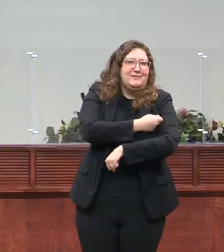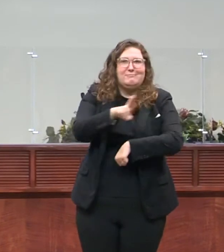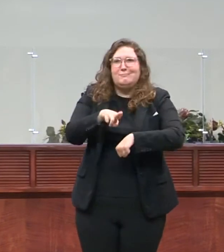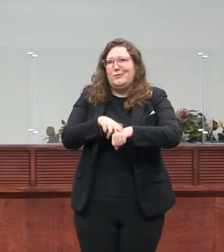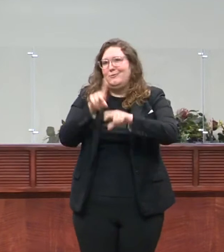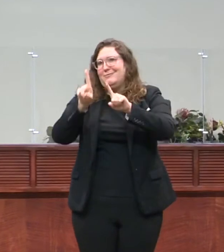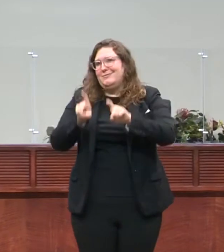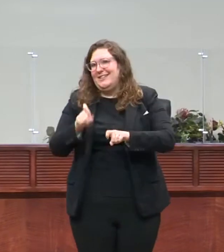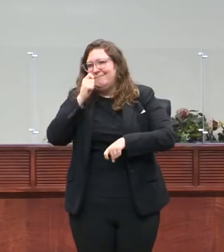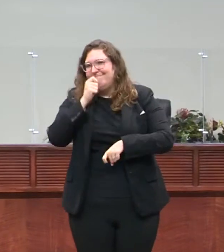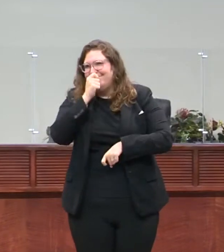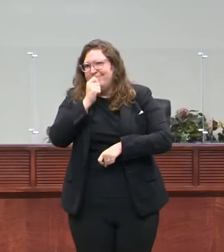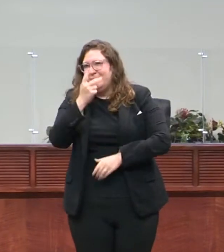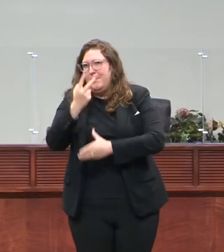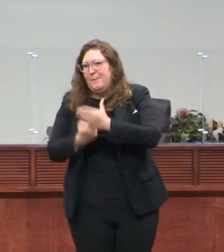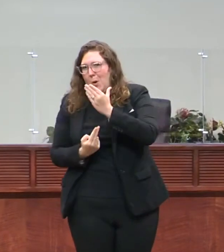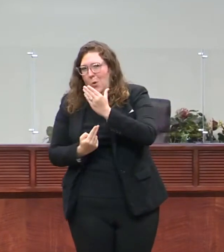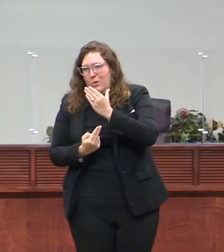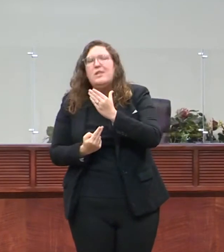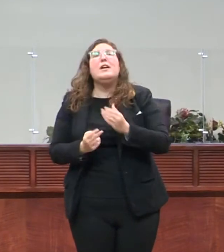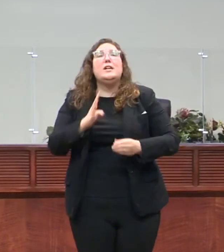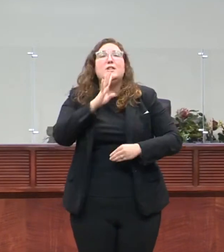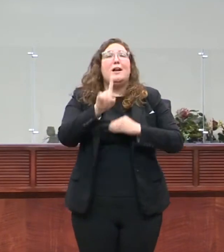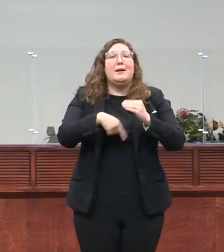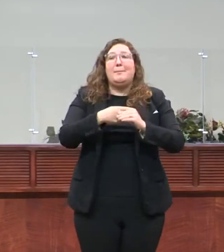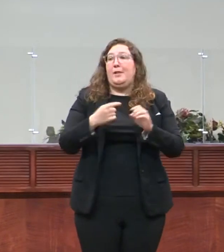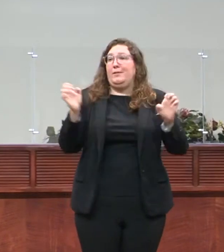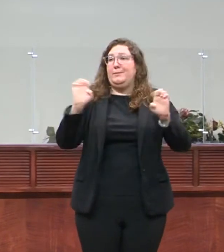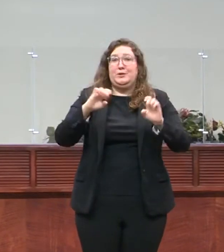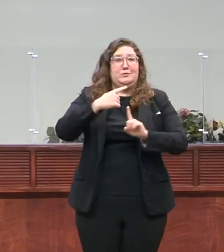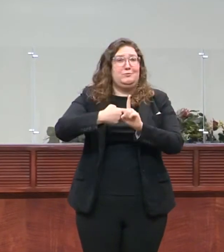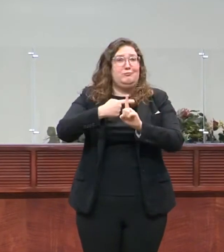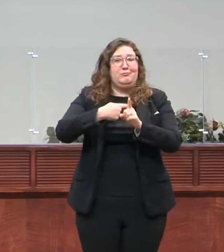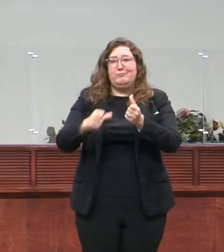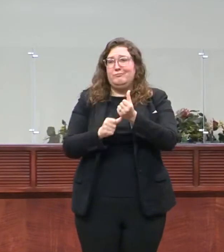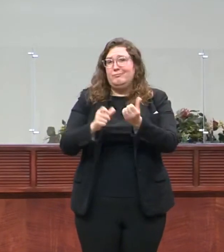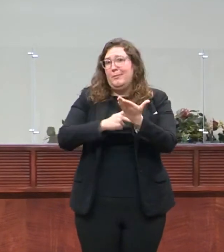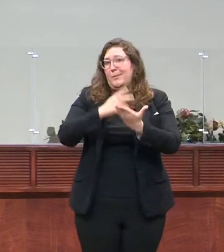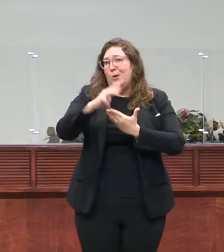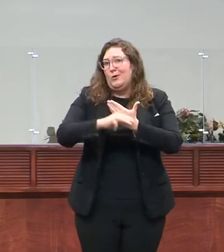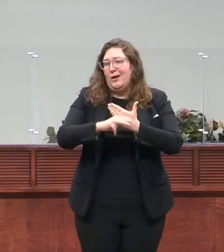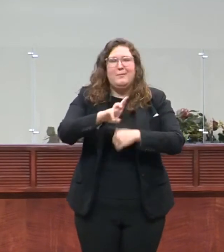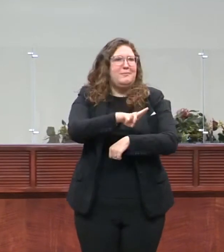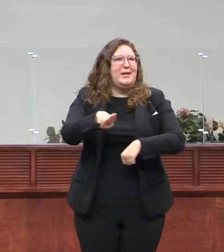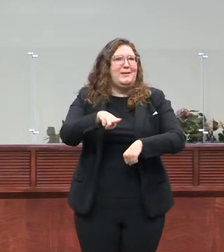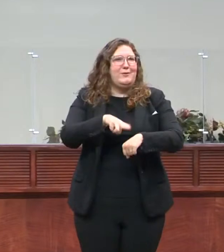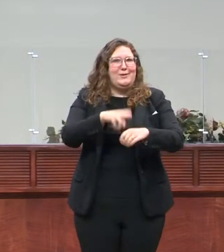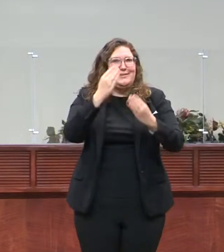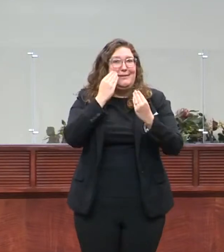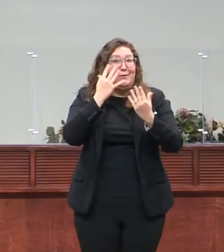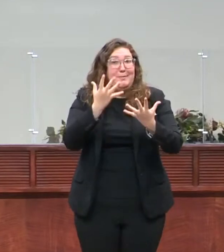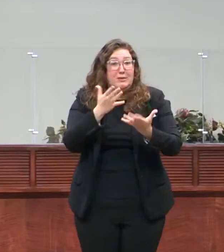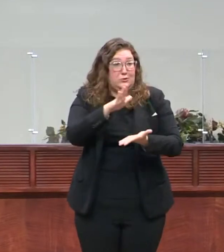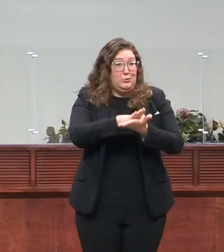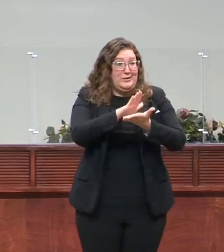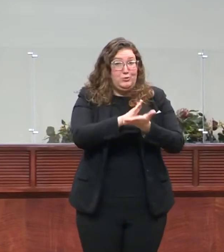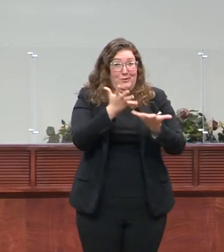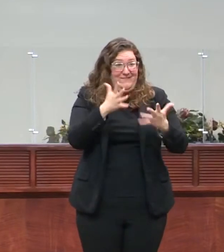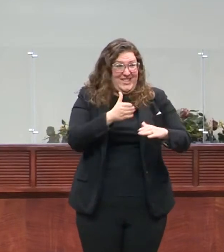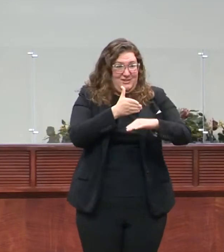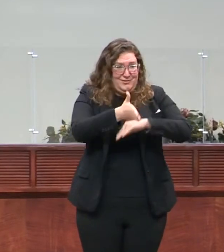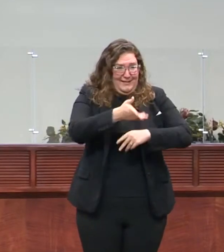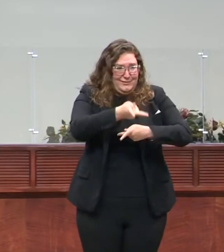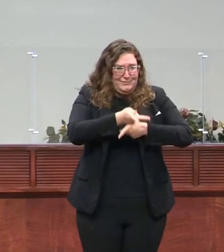The mayor will discuss the county's emergency rental assistance program and will have information on our after-school programs which are